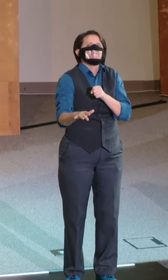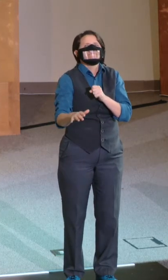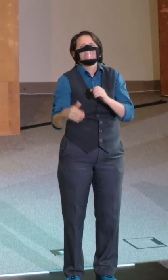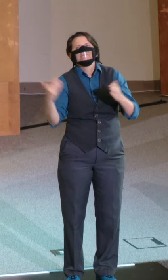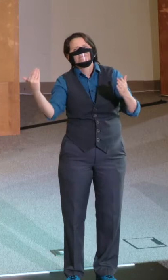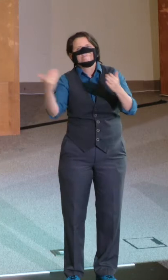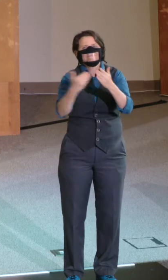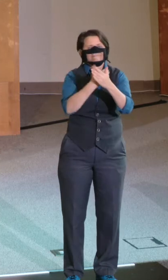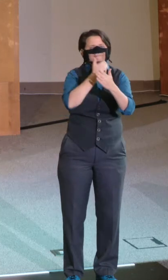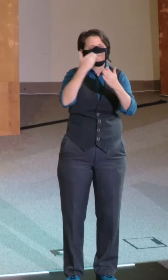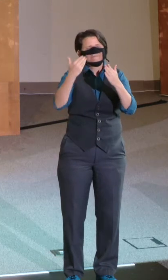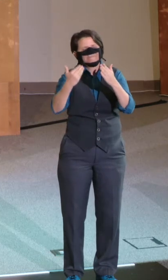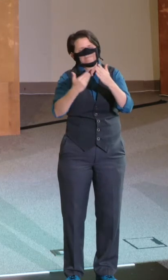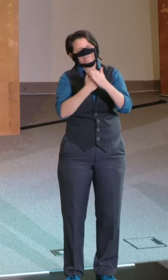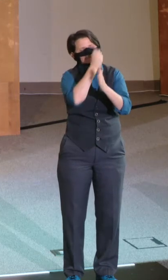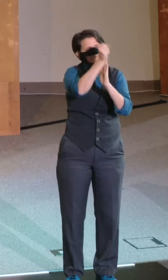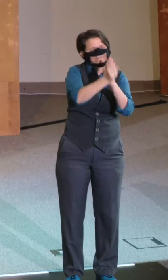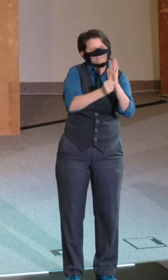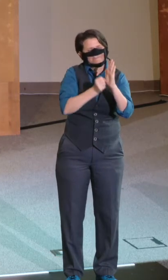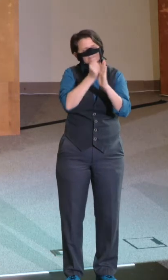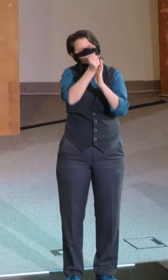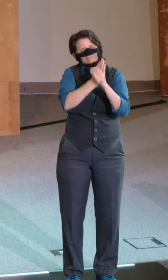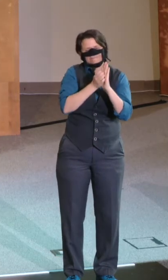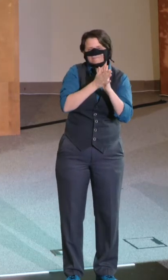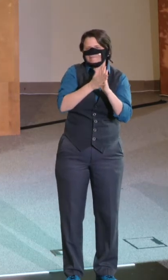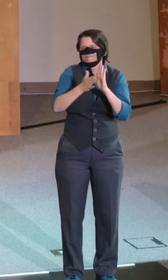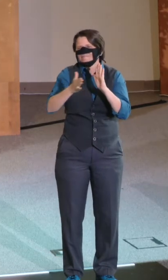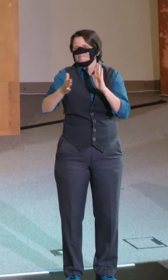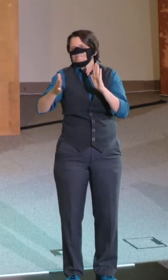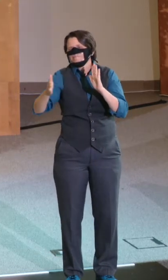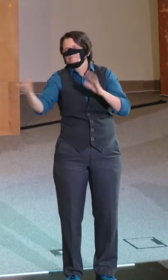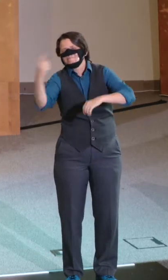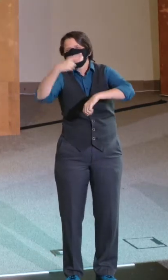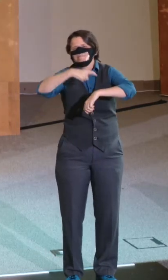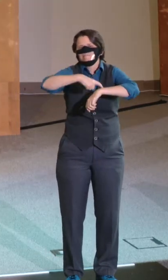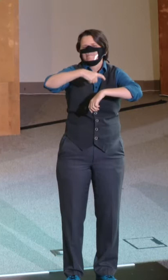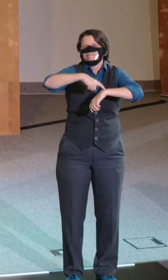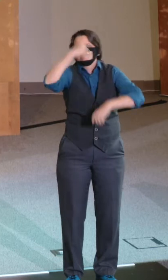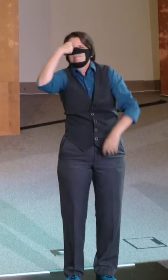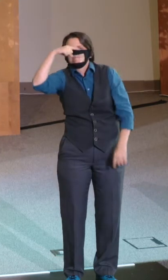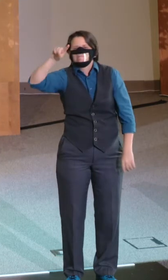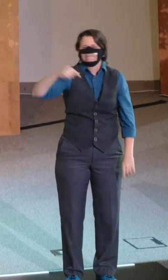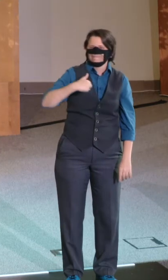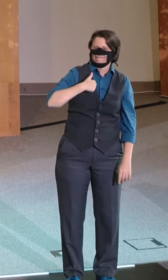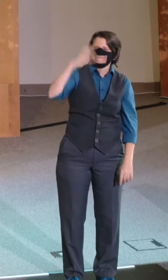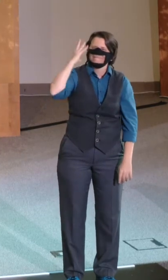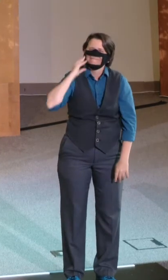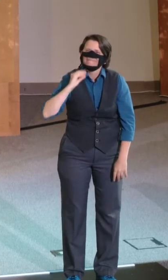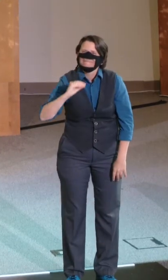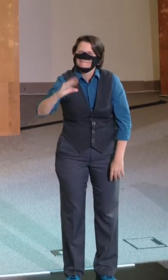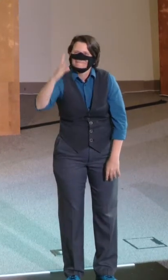It's a new season, and it's coming to me.